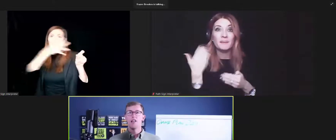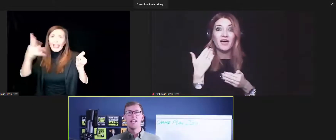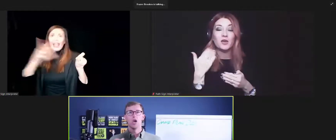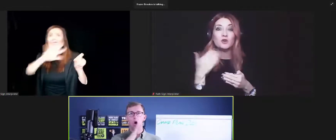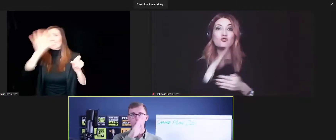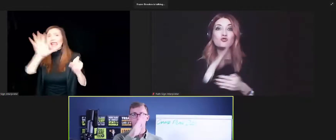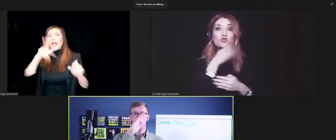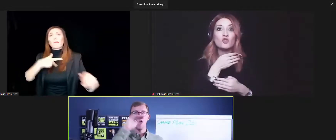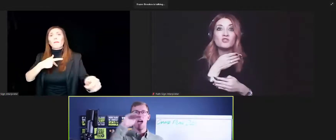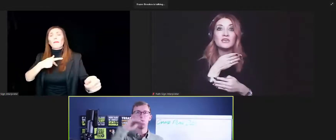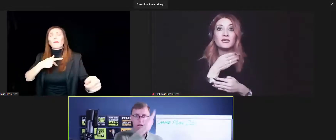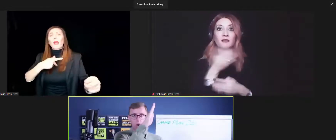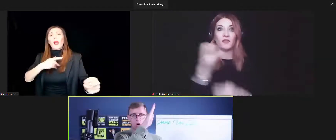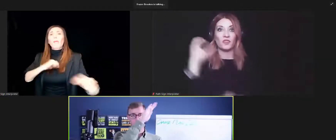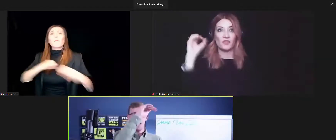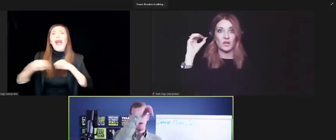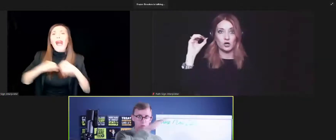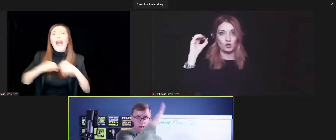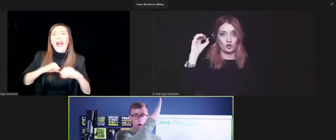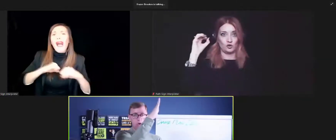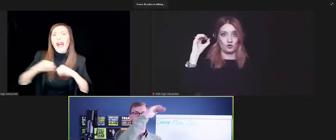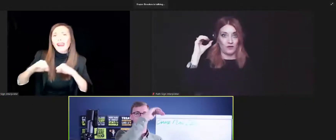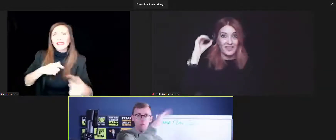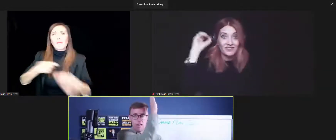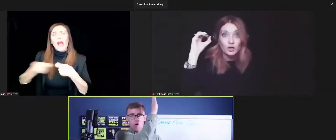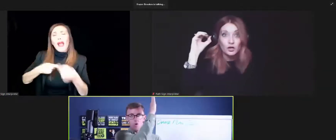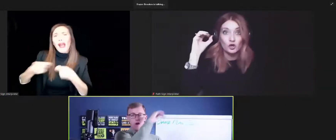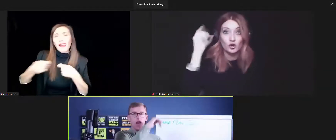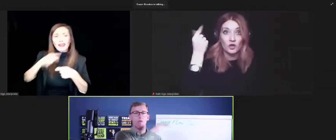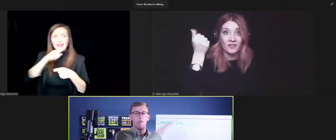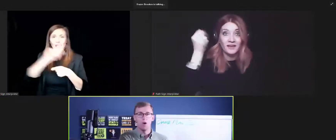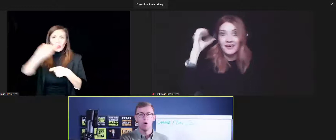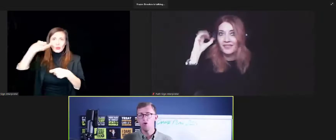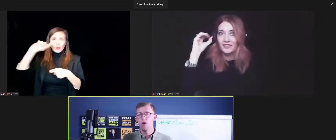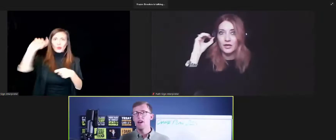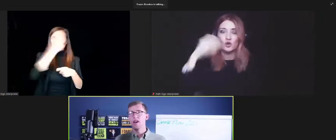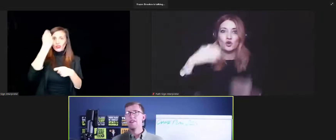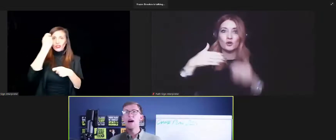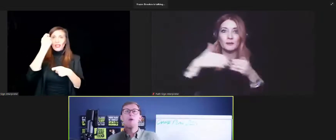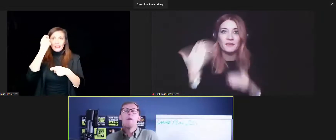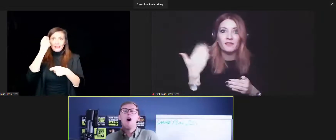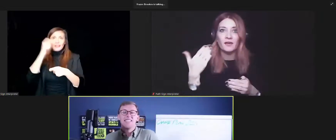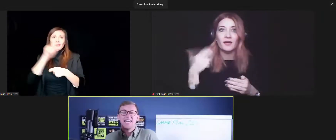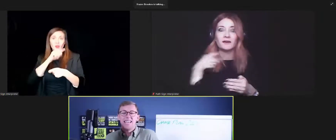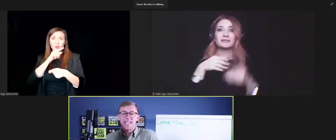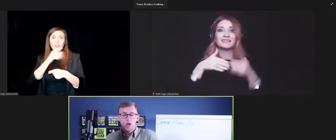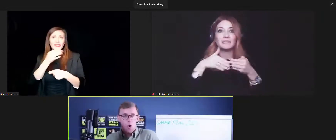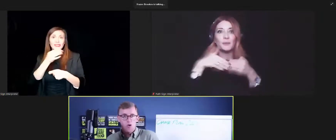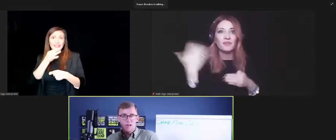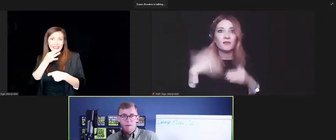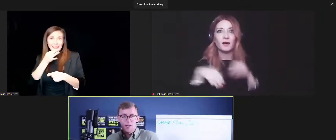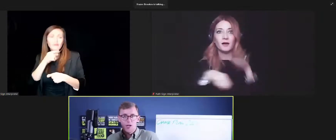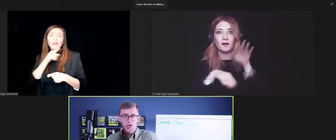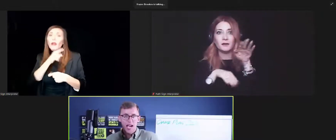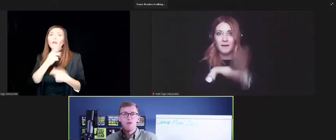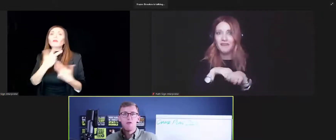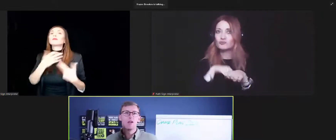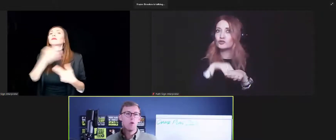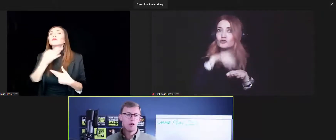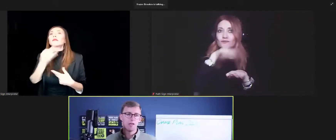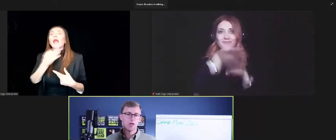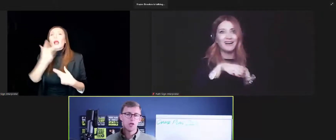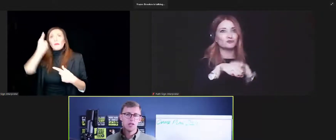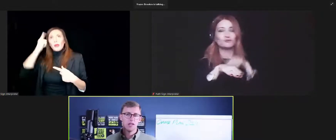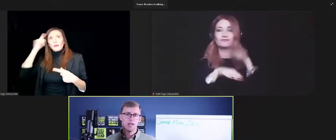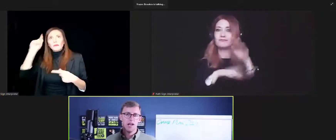off. They launch and relaunch and relaunch and relaunch and relaunch. Network marketing is a launching business and a